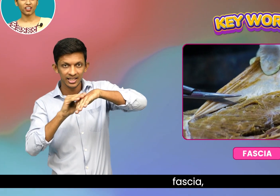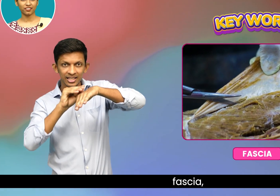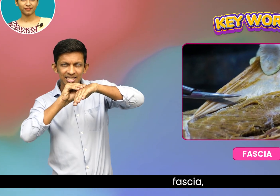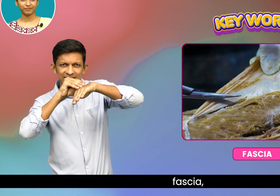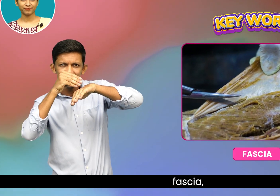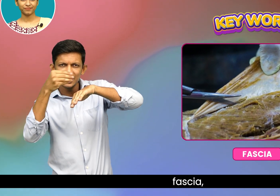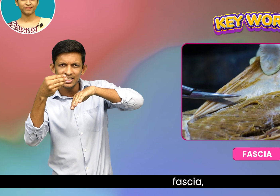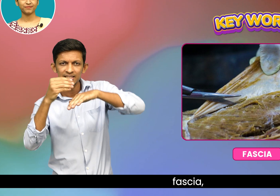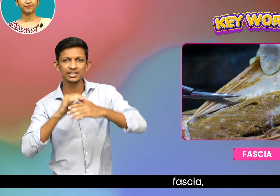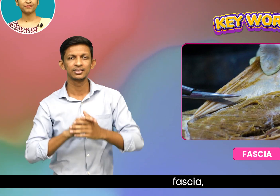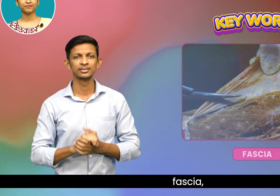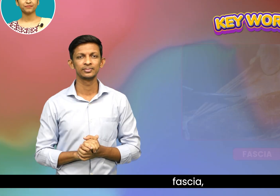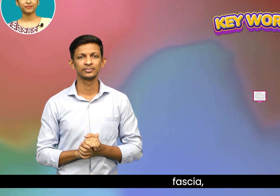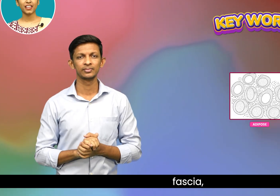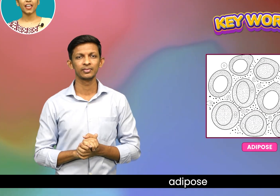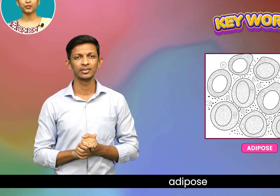fascia,